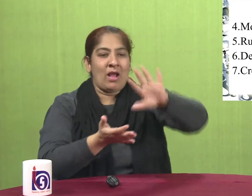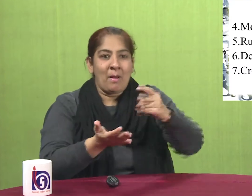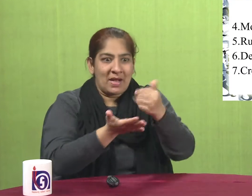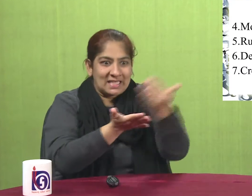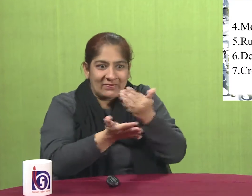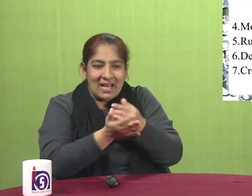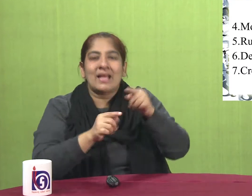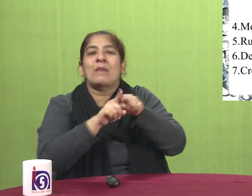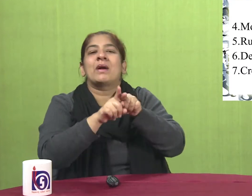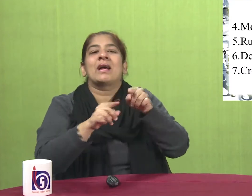mobilization of savings.